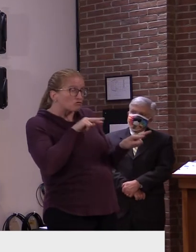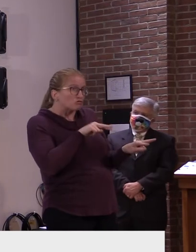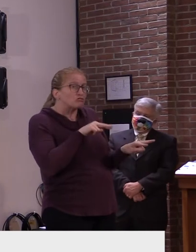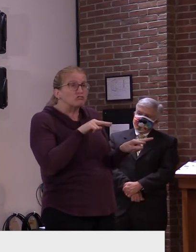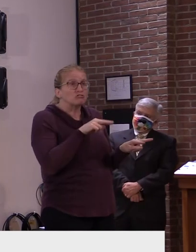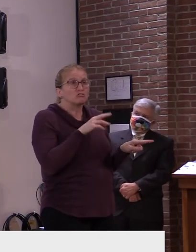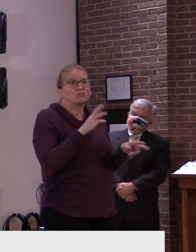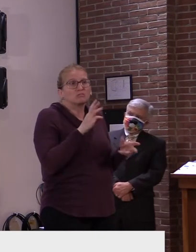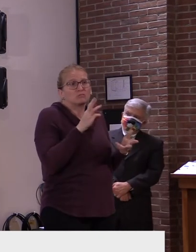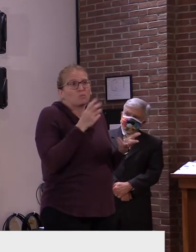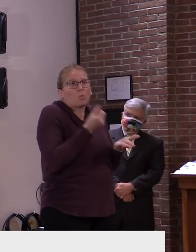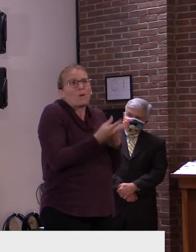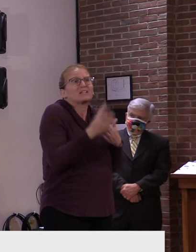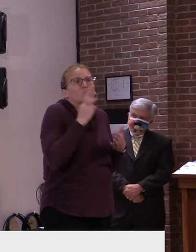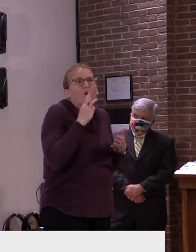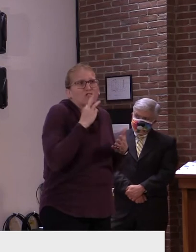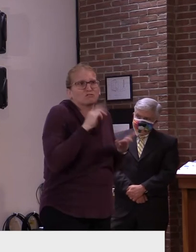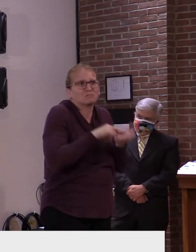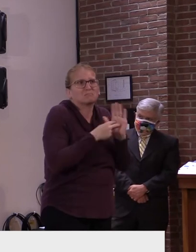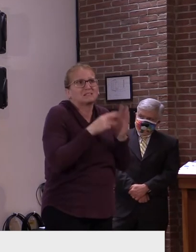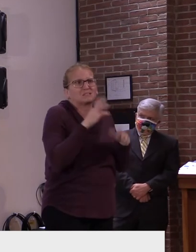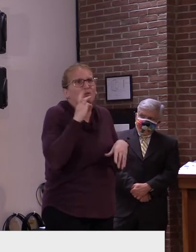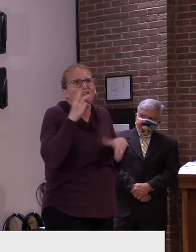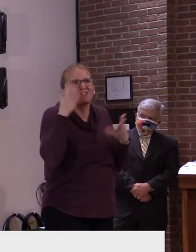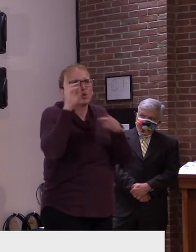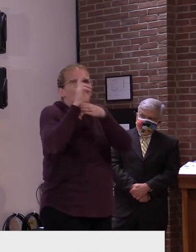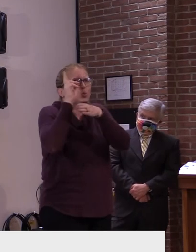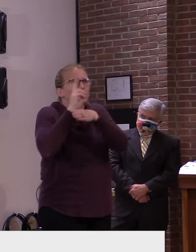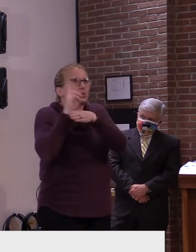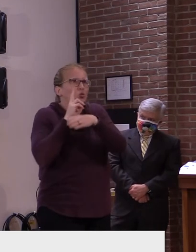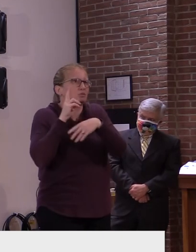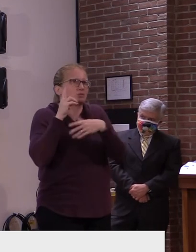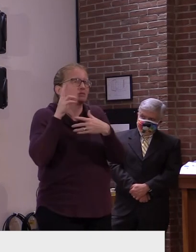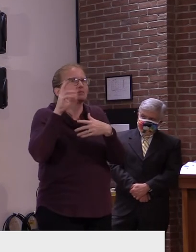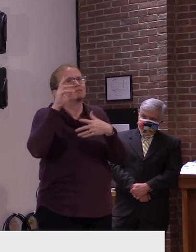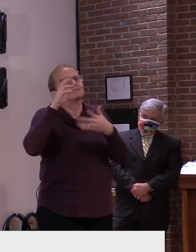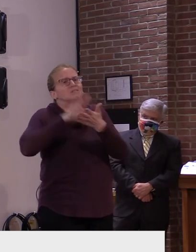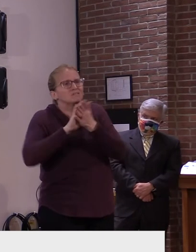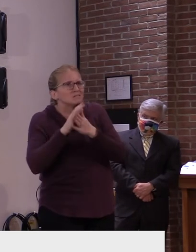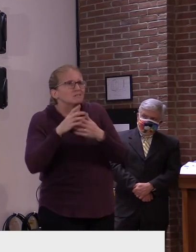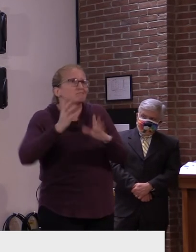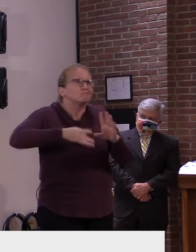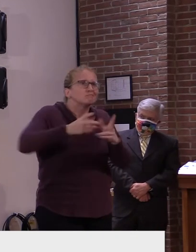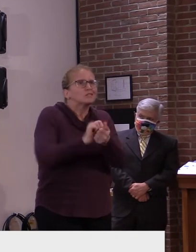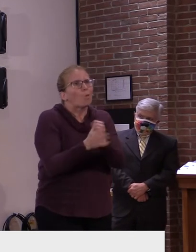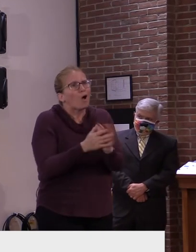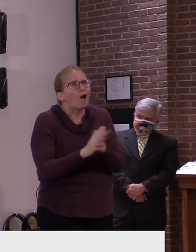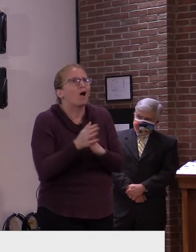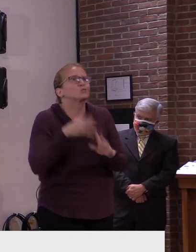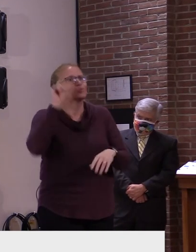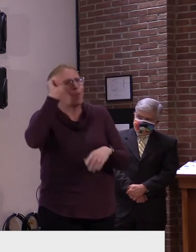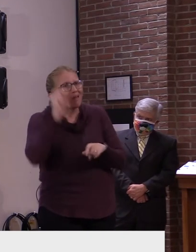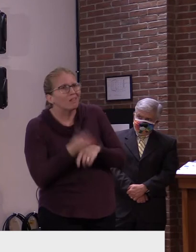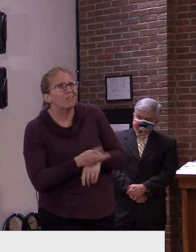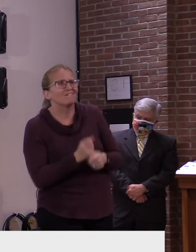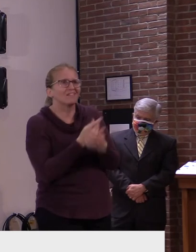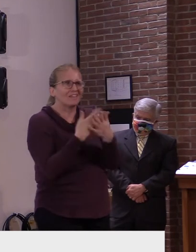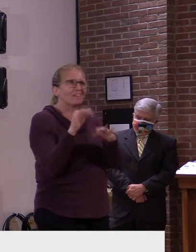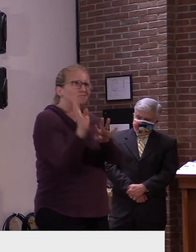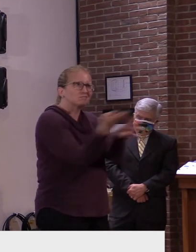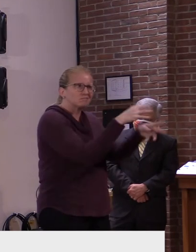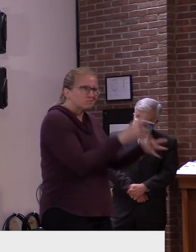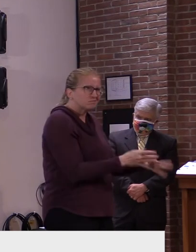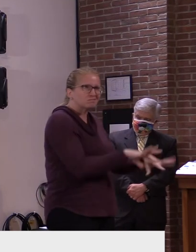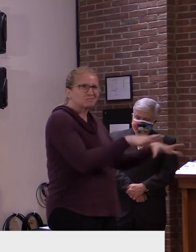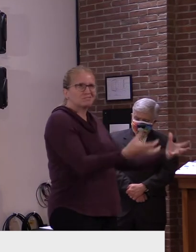facilities or in this example a catchment area of the entire city of burlington so this has to do